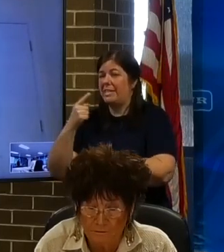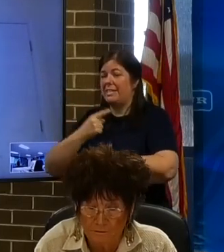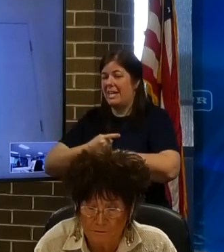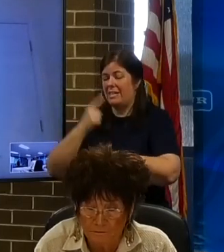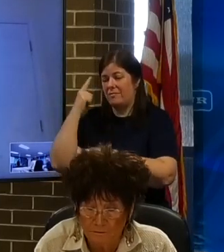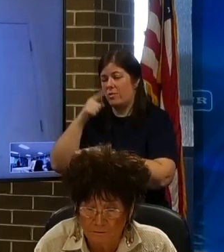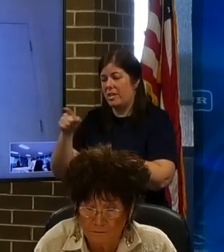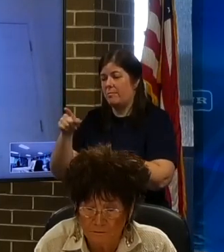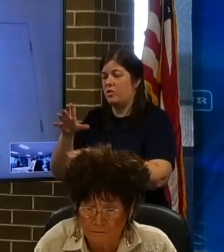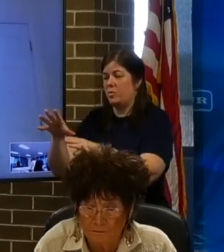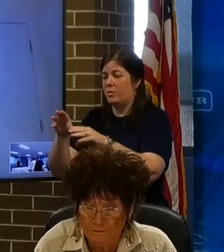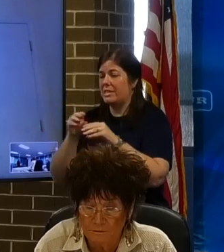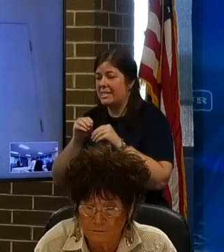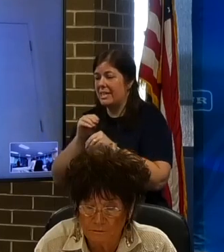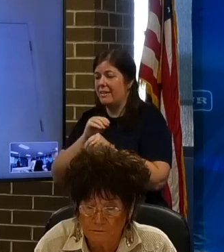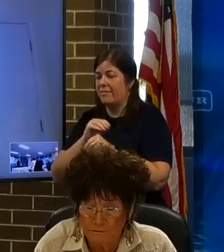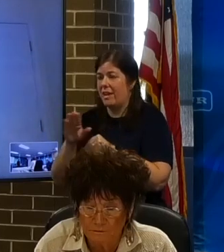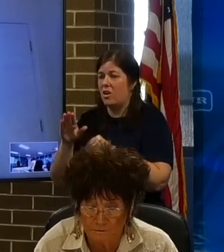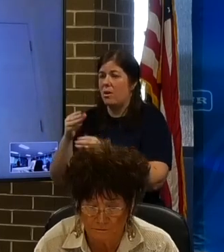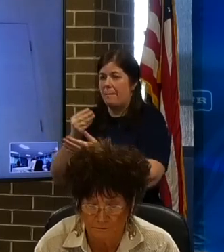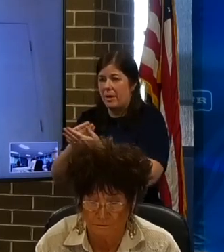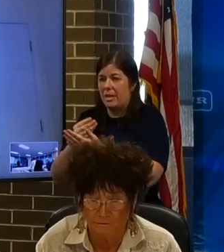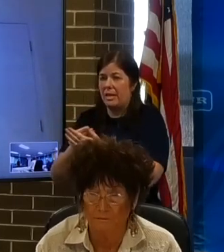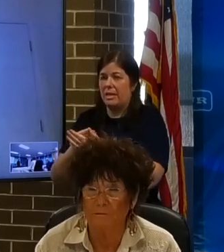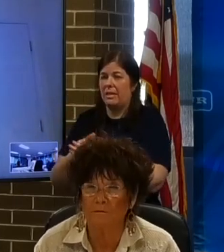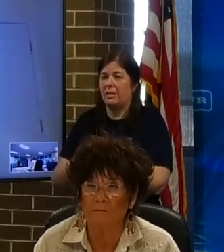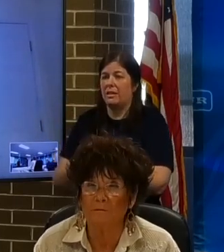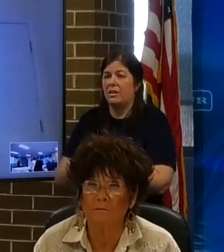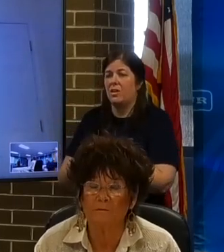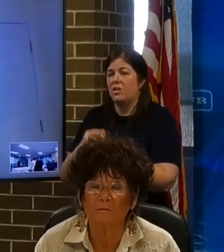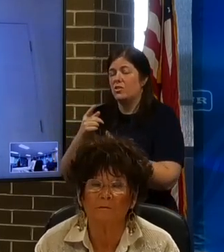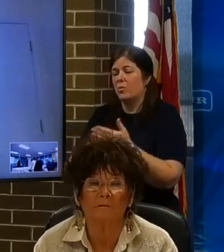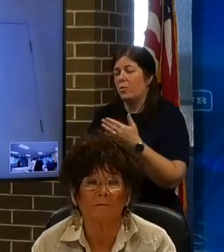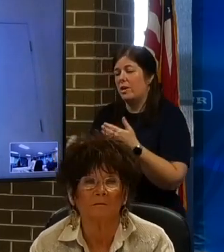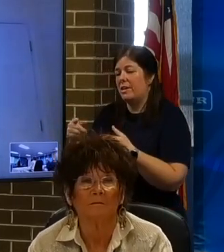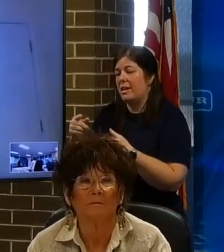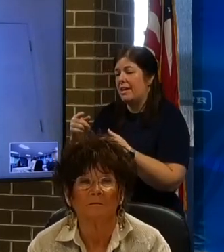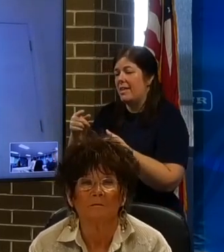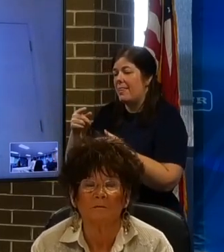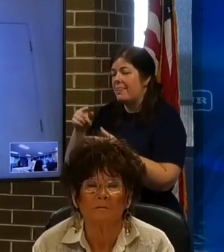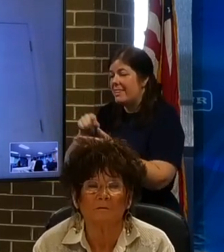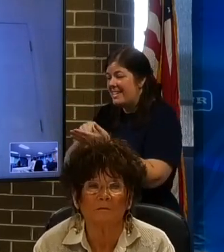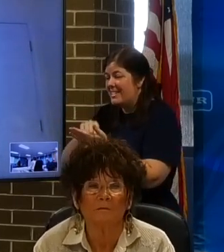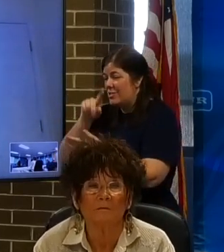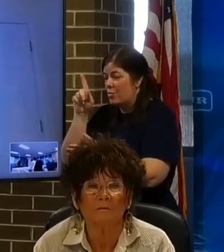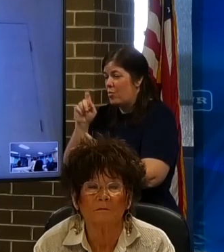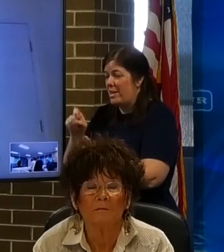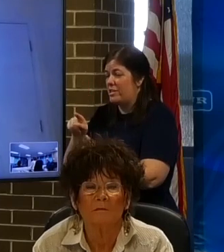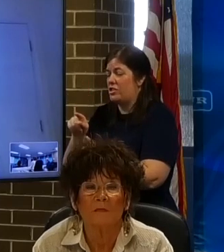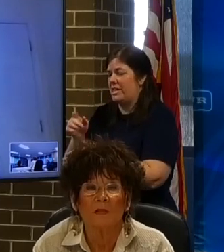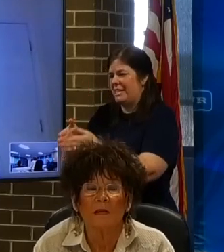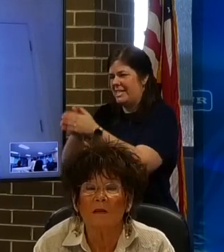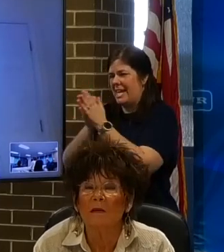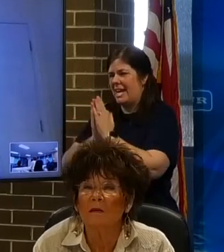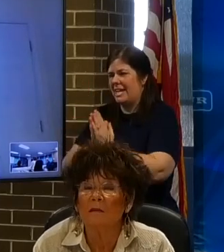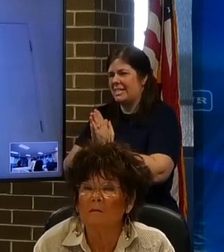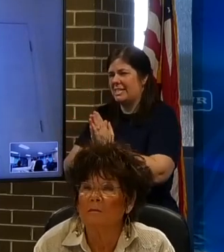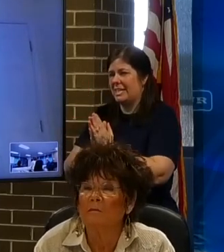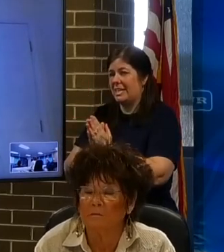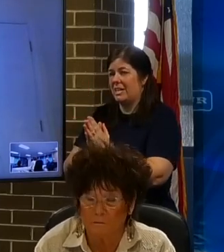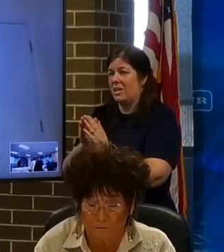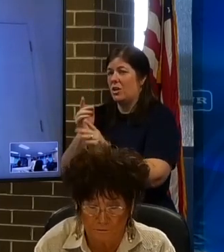Okay, so what I've seen, Emmy and Dallas, to the question that's been presented is right